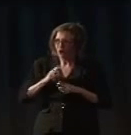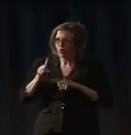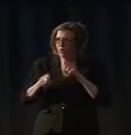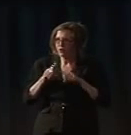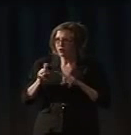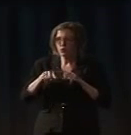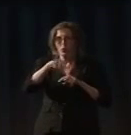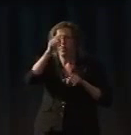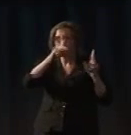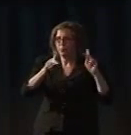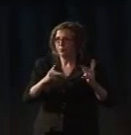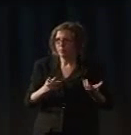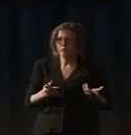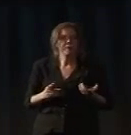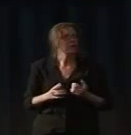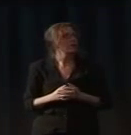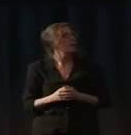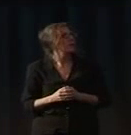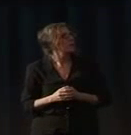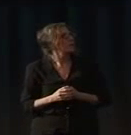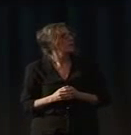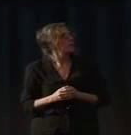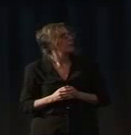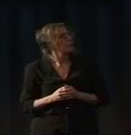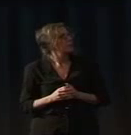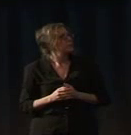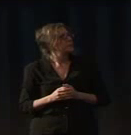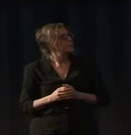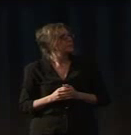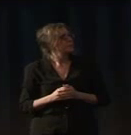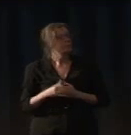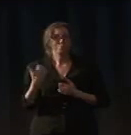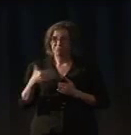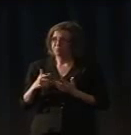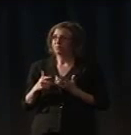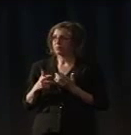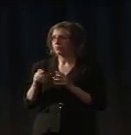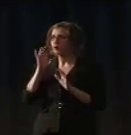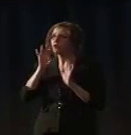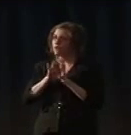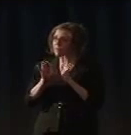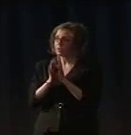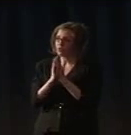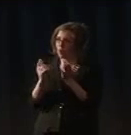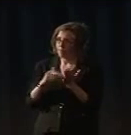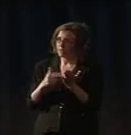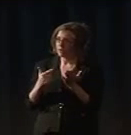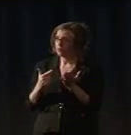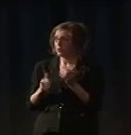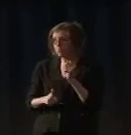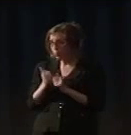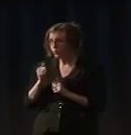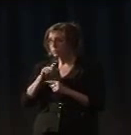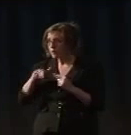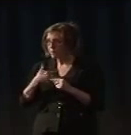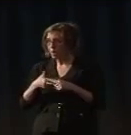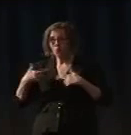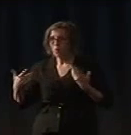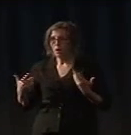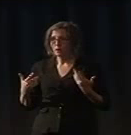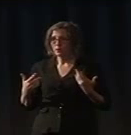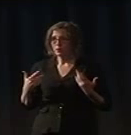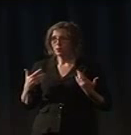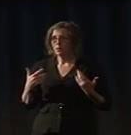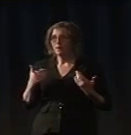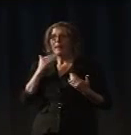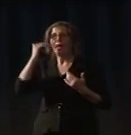large part of it's a thick graphic novel, is about talking heads. I mean,